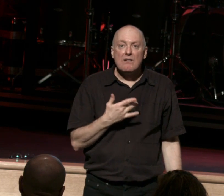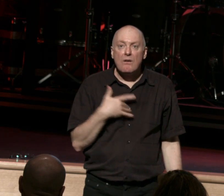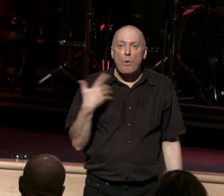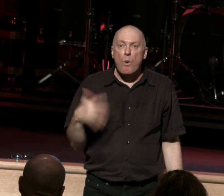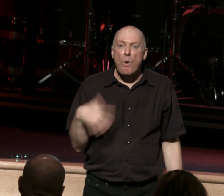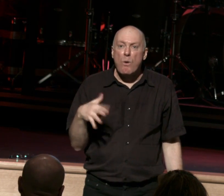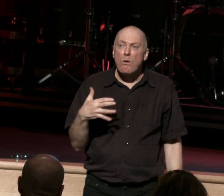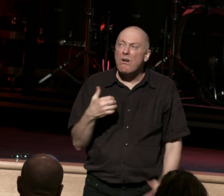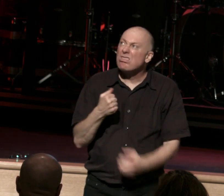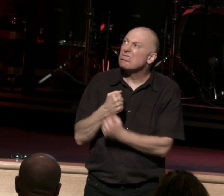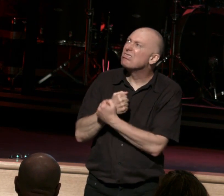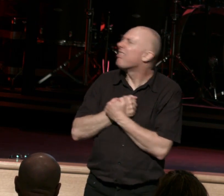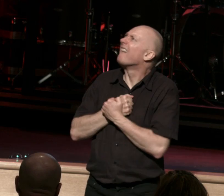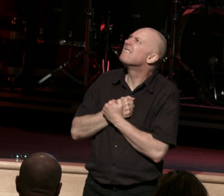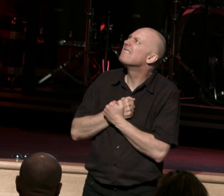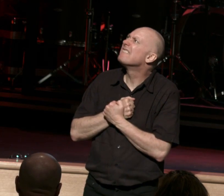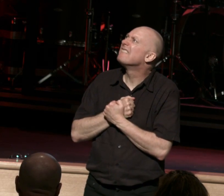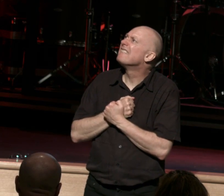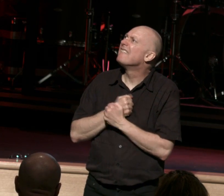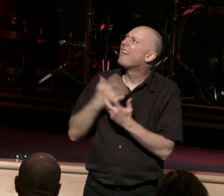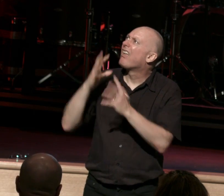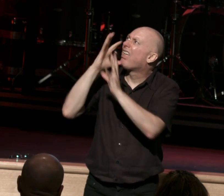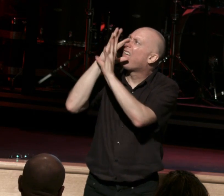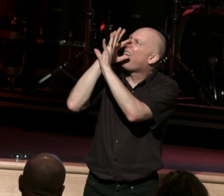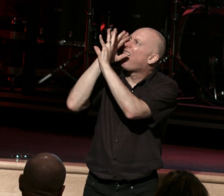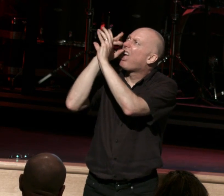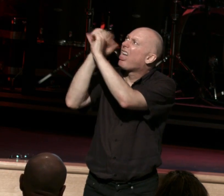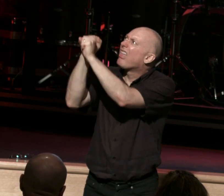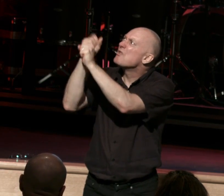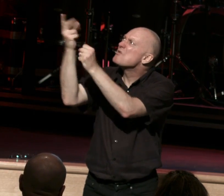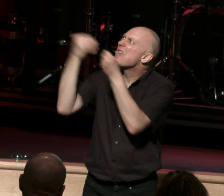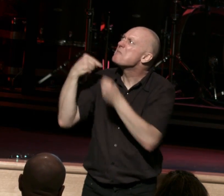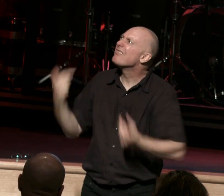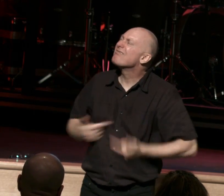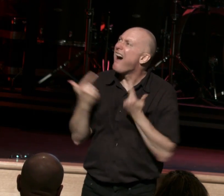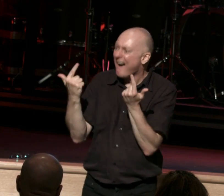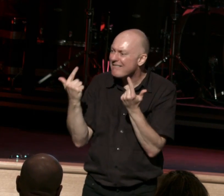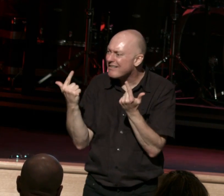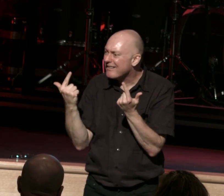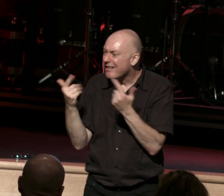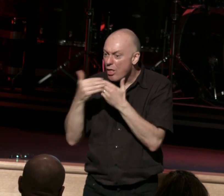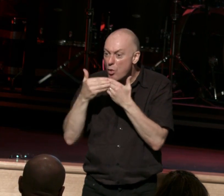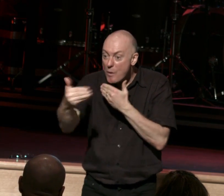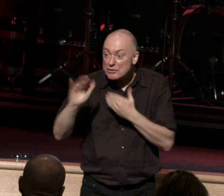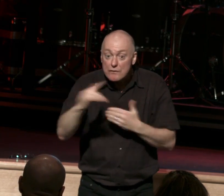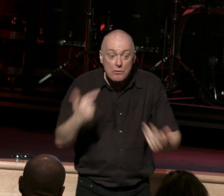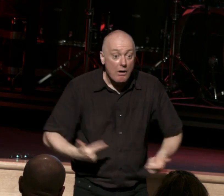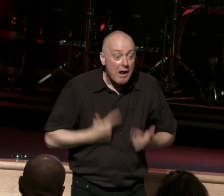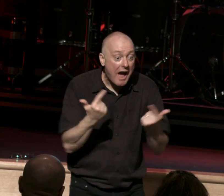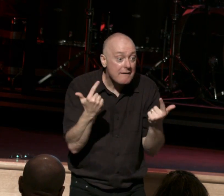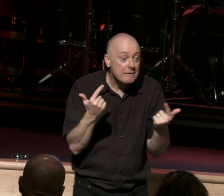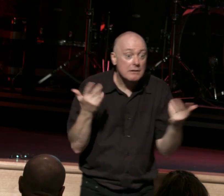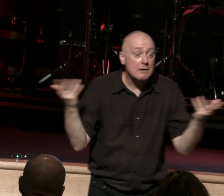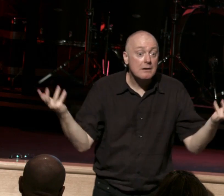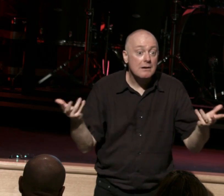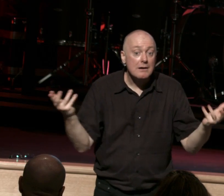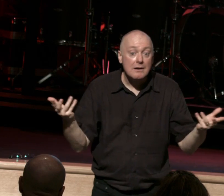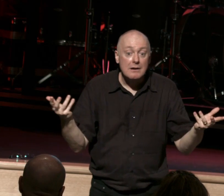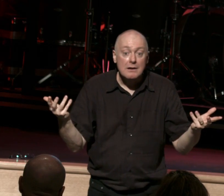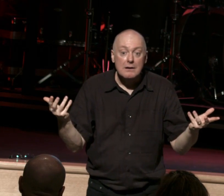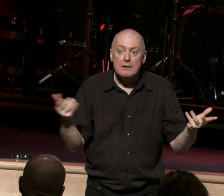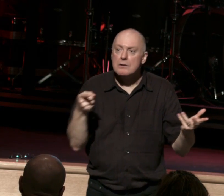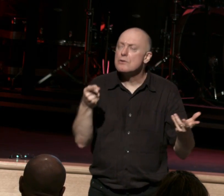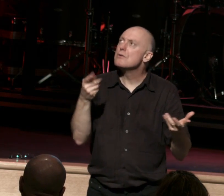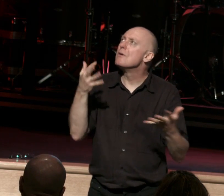filled with love because you are captured by the fact you've been given life. And now the rest of your life is lived in such a way